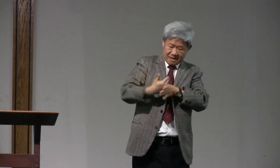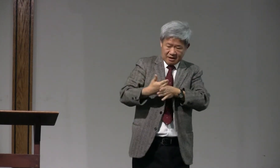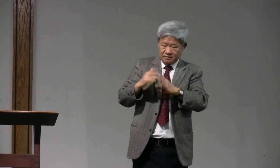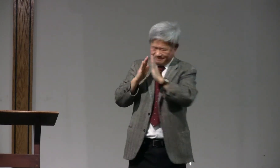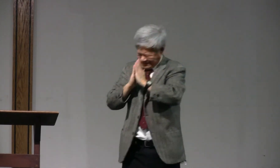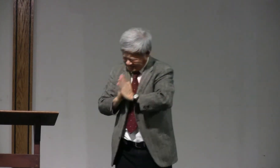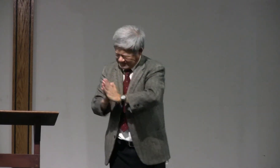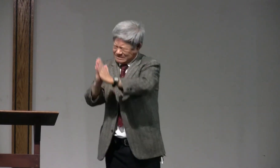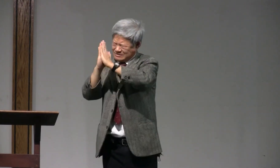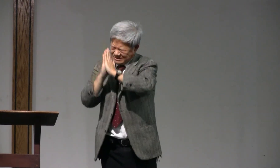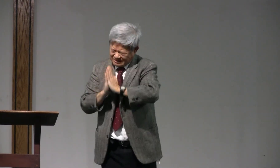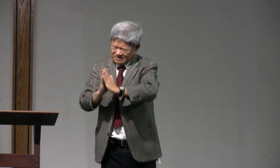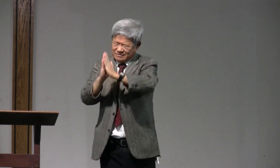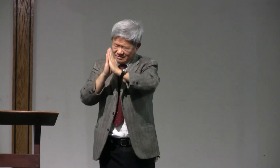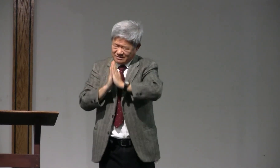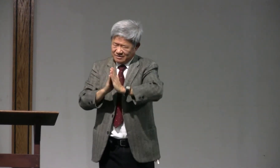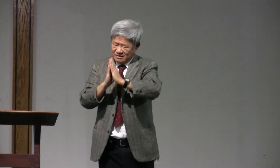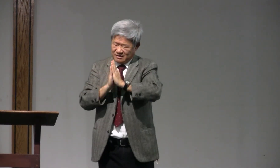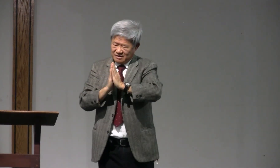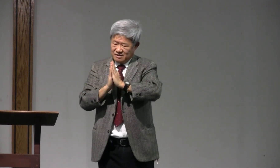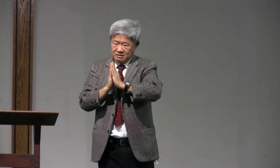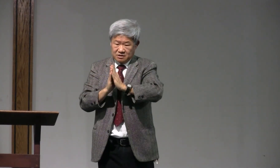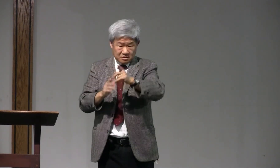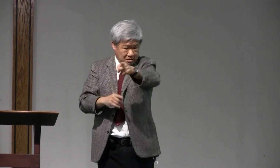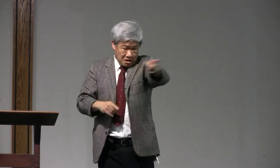are gay.